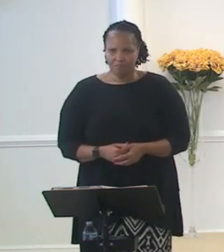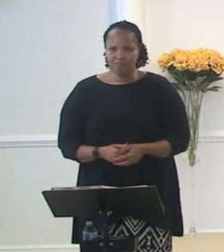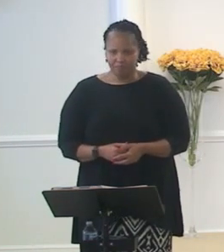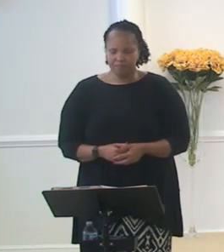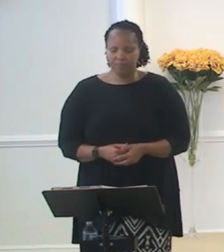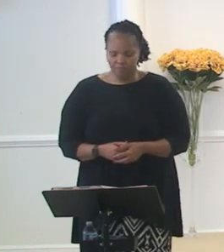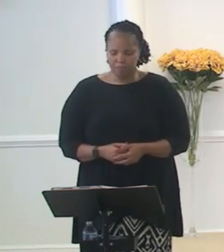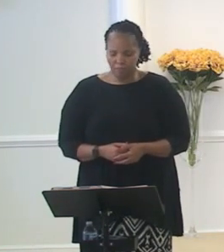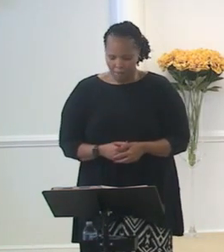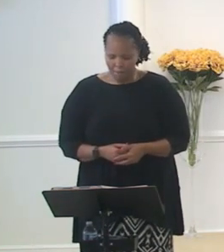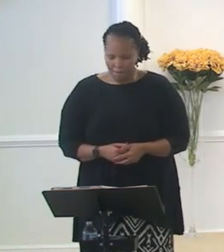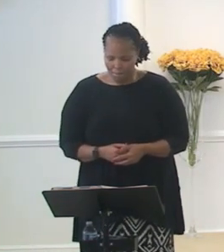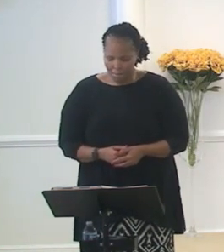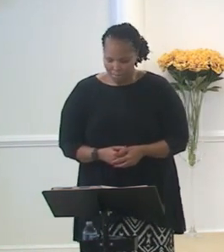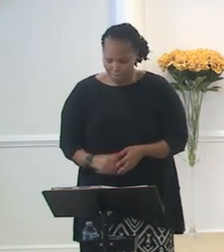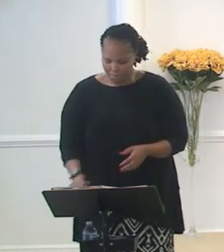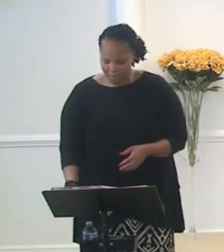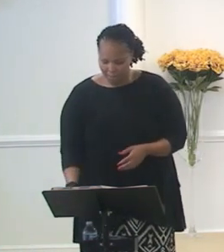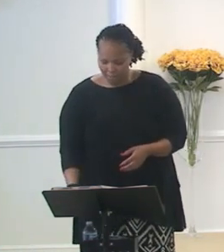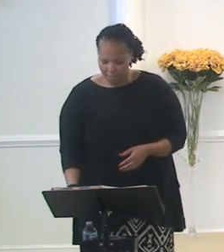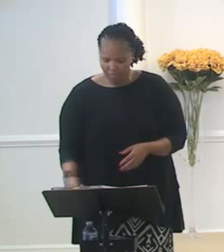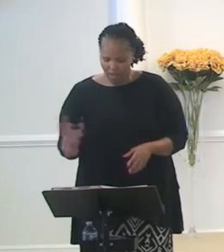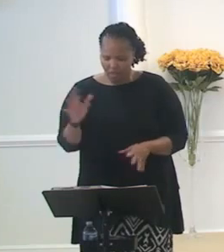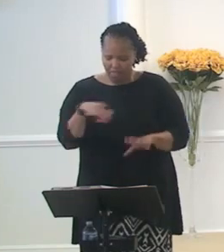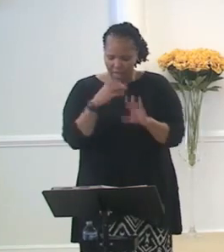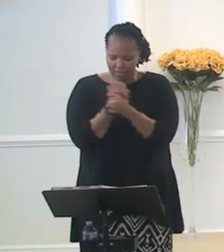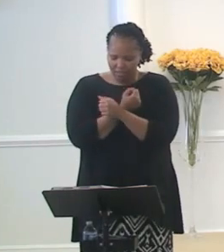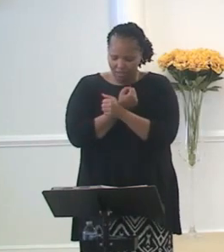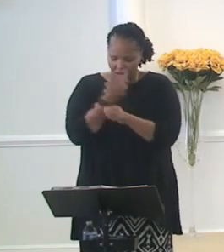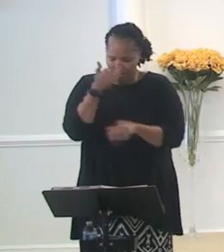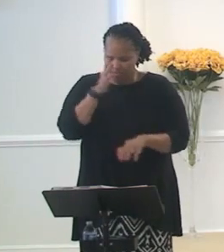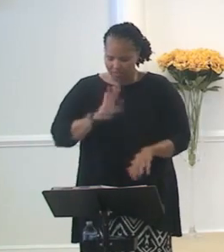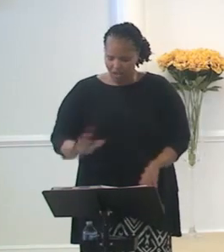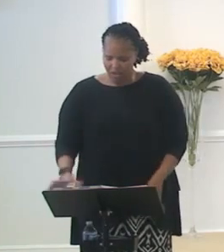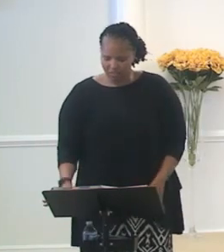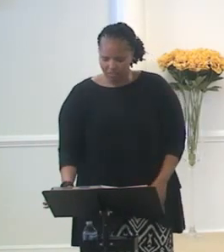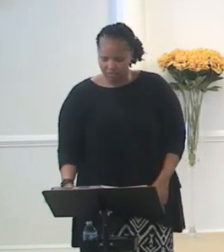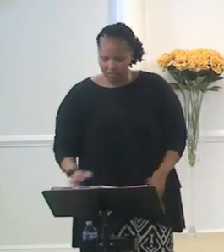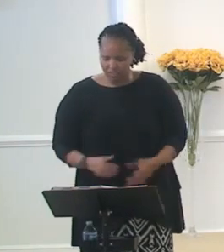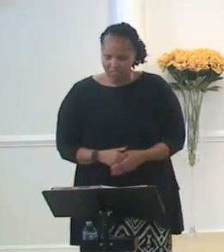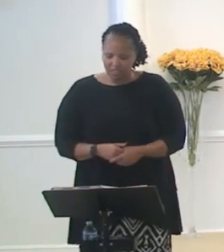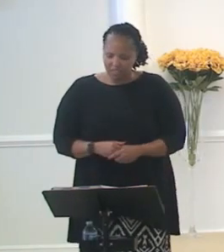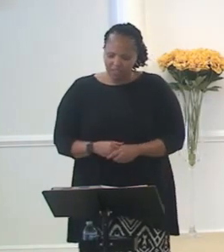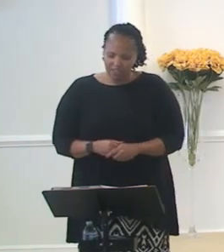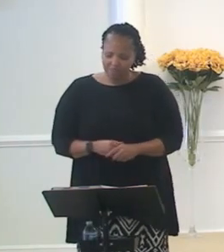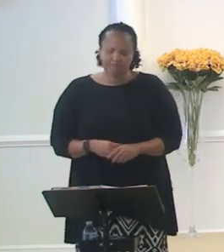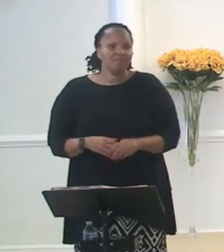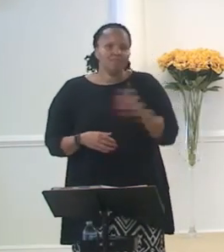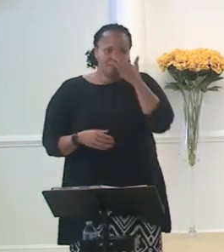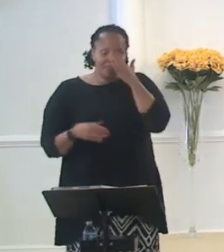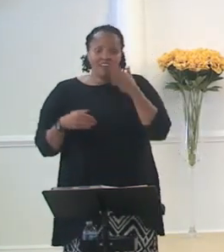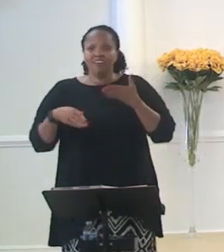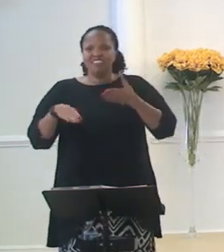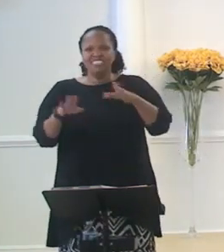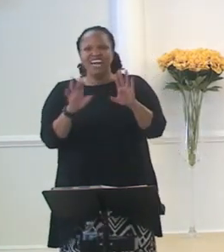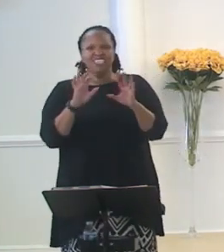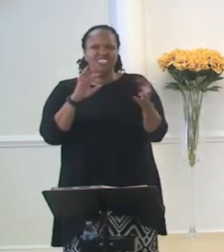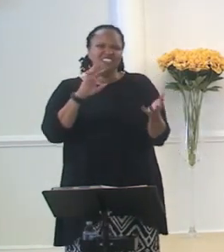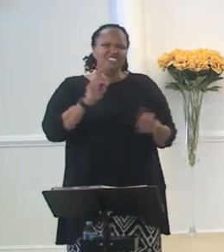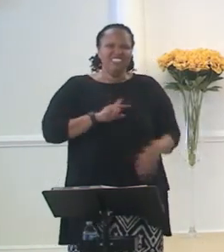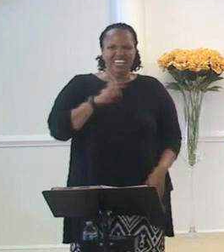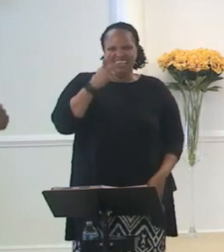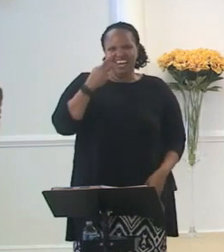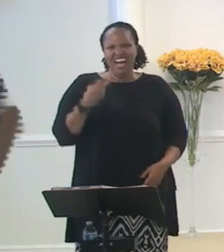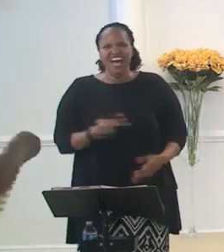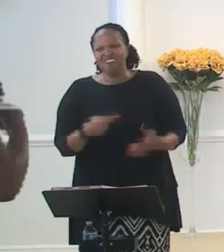Amen. That's the love of God. Let you get all mad, spoiled, twirled around in the middle of the floor, and